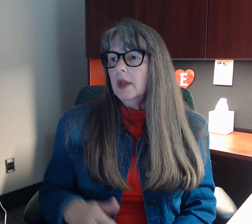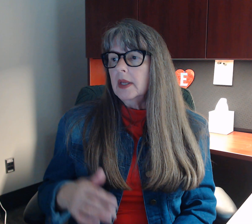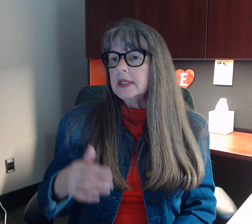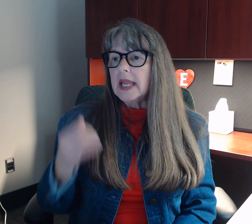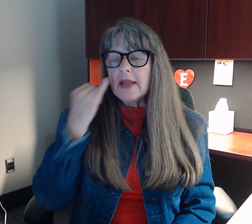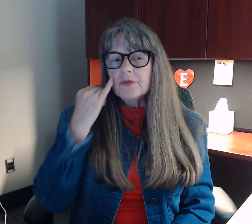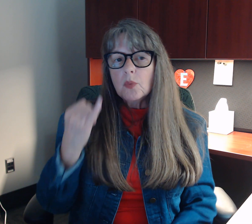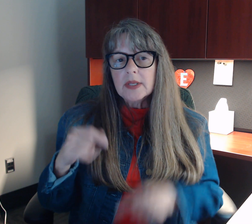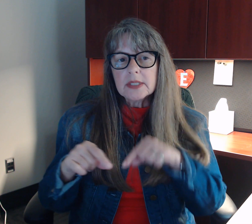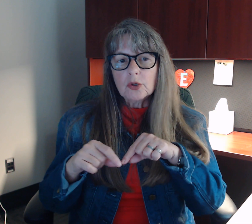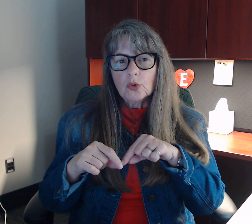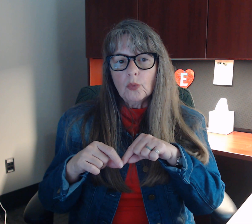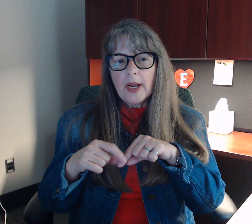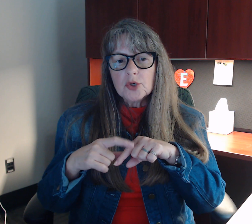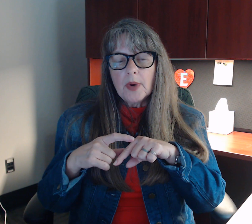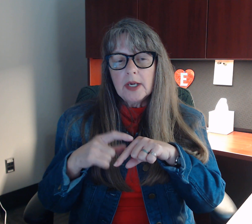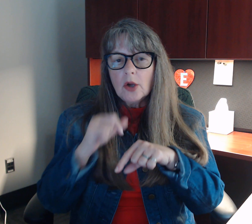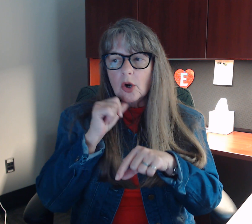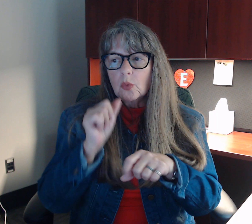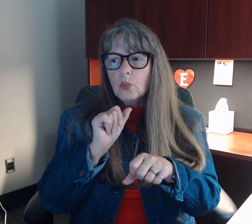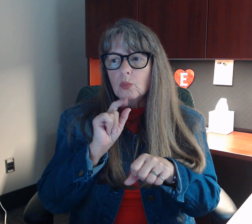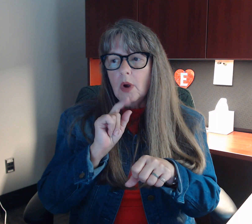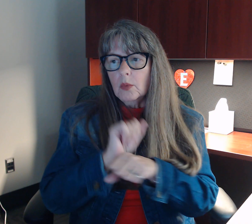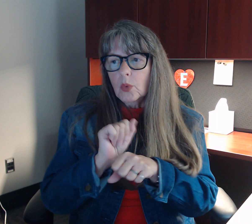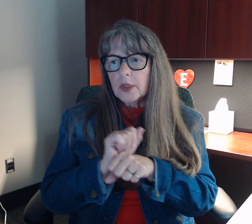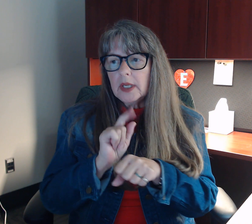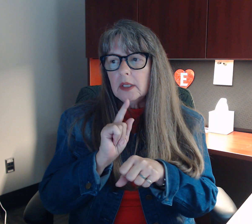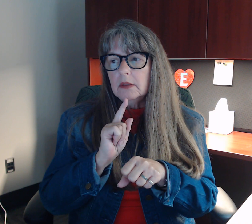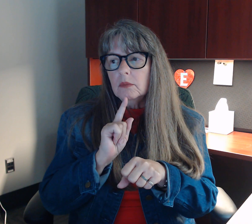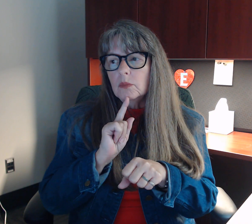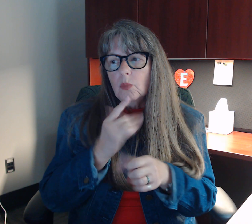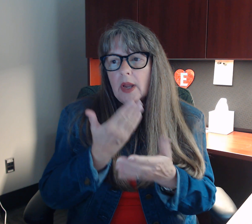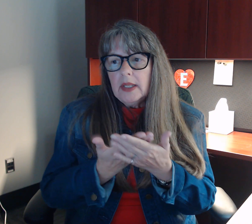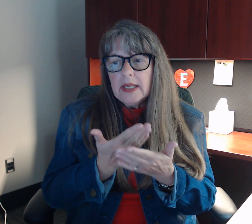So if the ones that are graduated aren't working well enough,